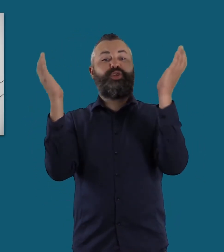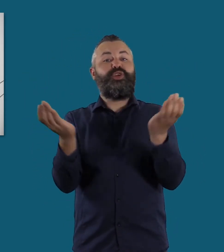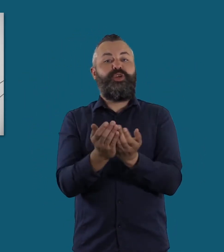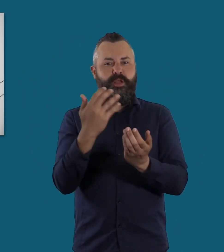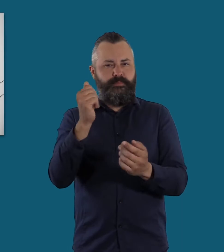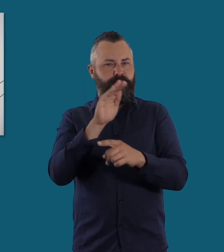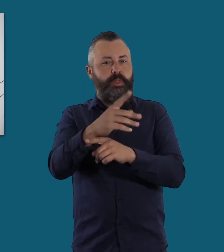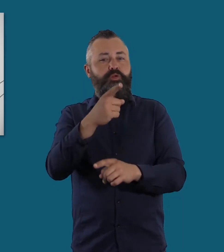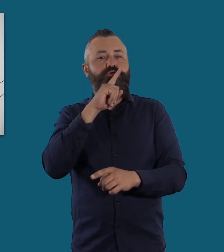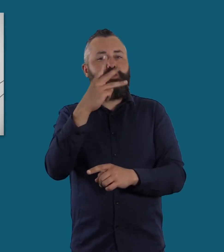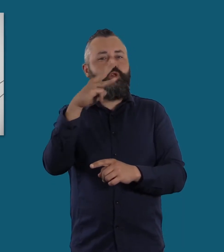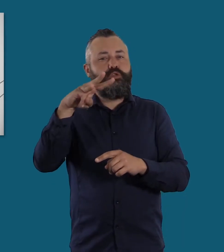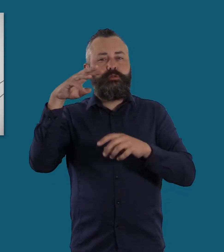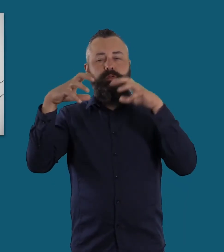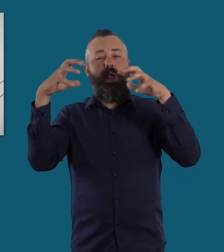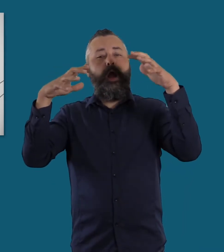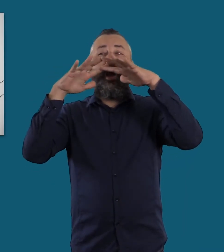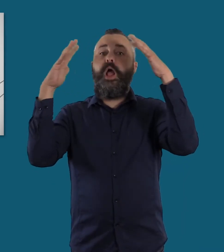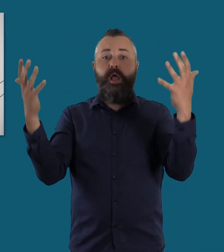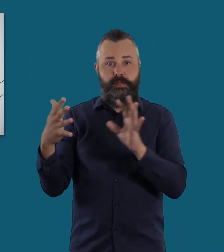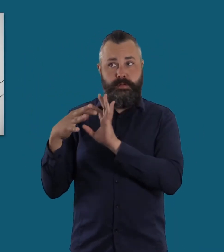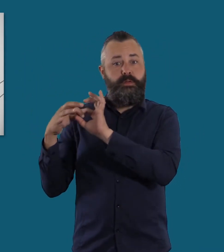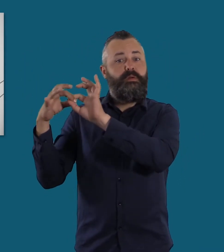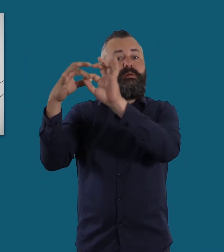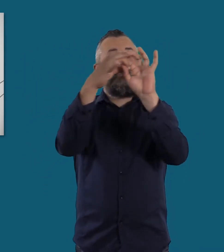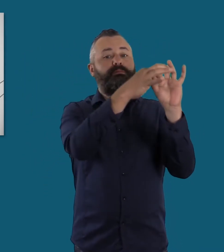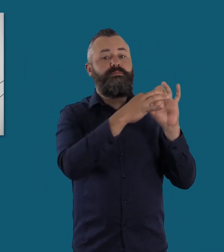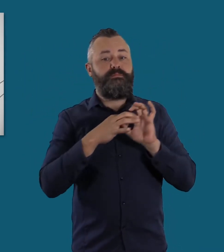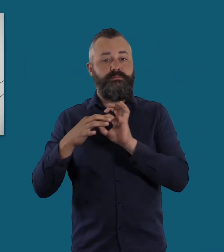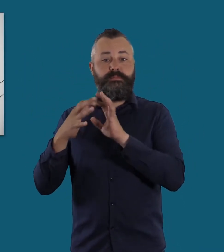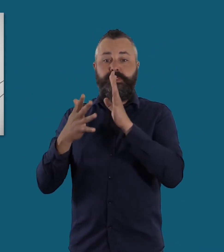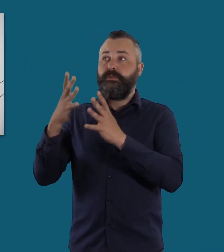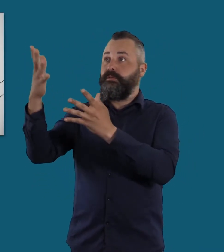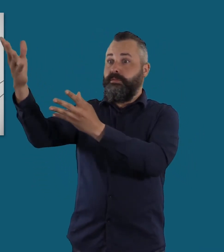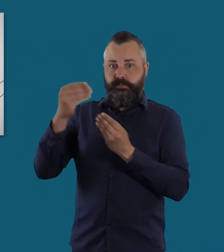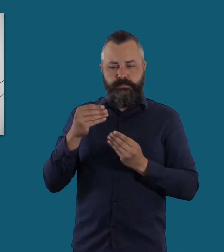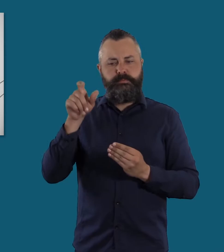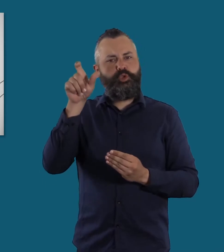Data are also obtained in near real time from over 130 stations belonging to overseas national seismic